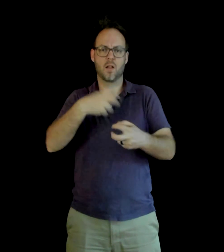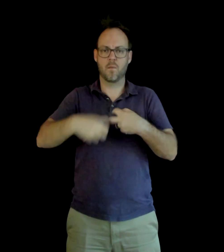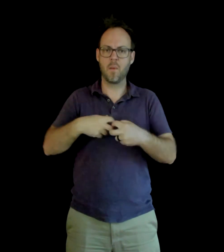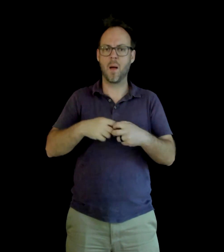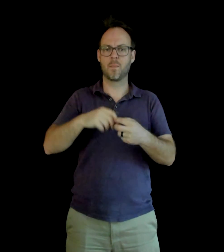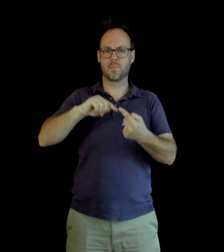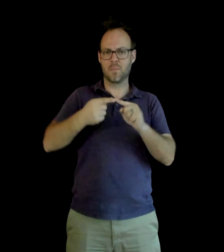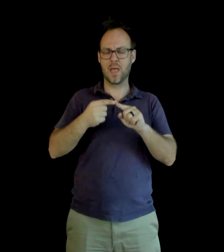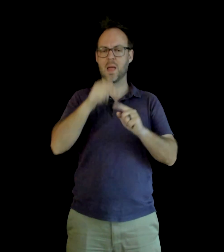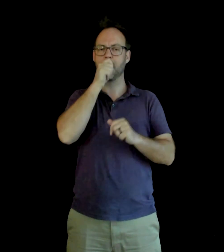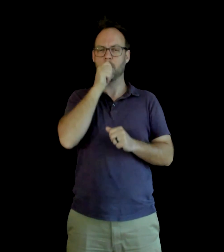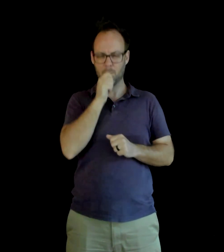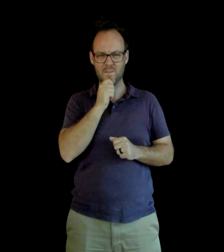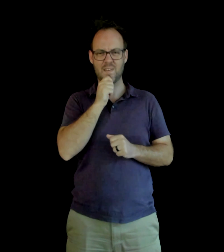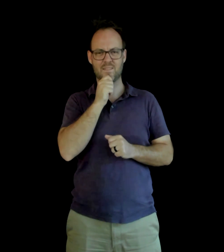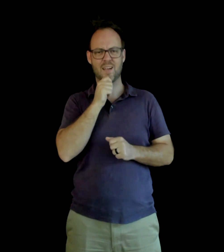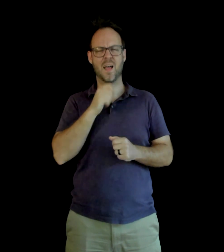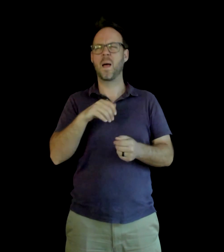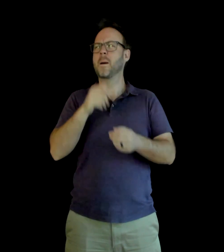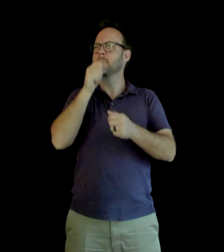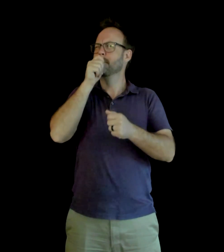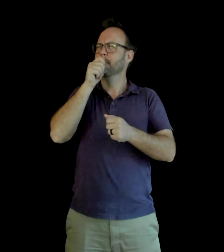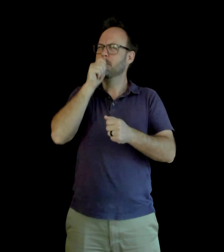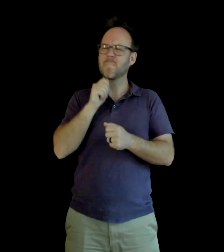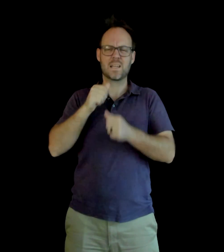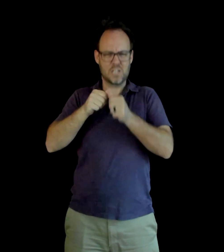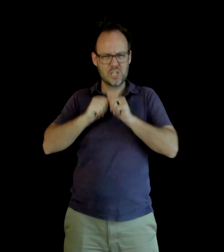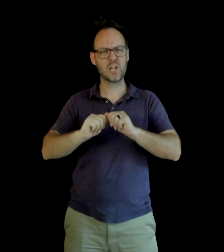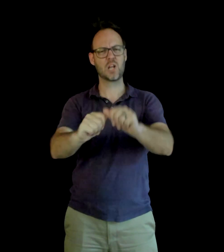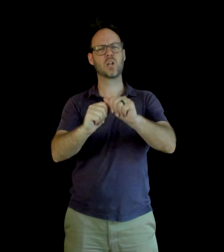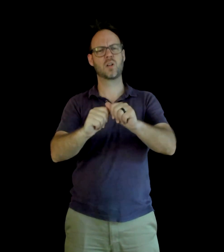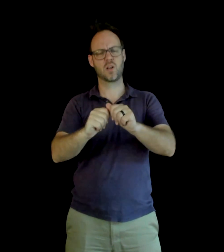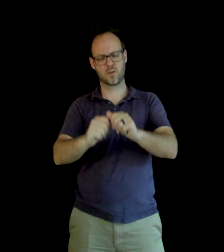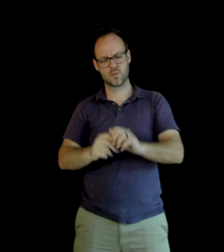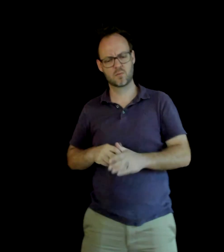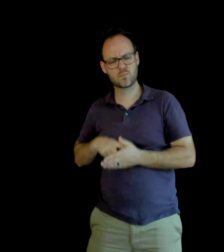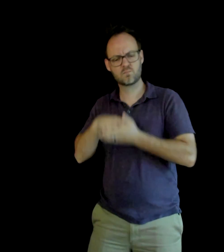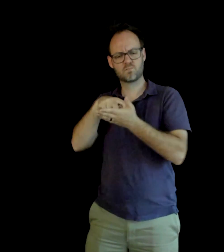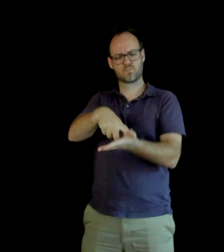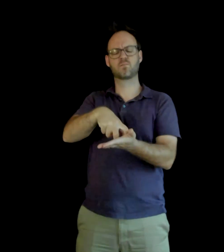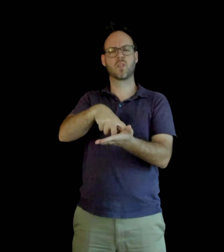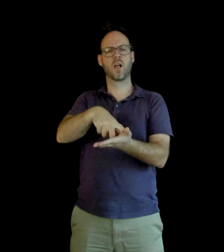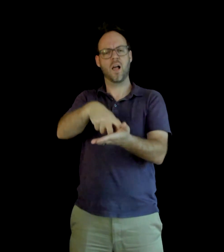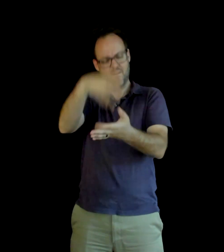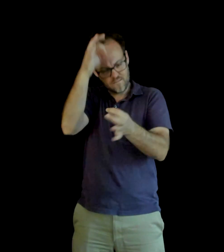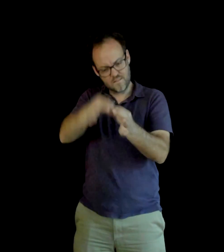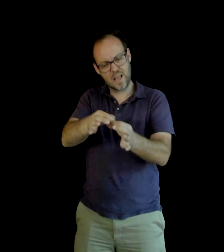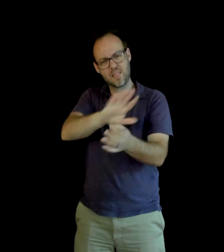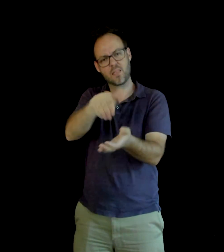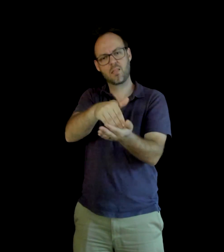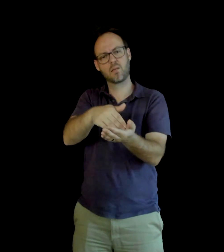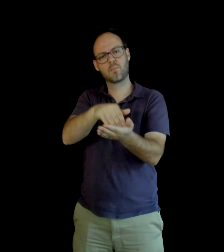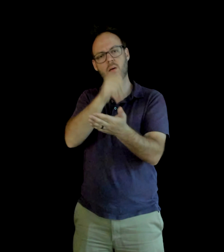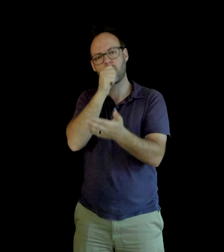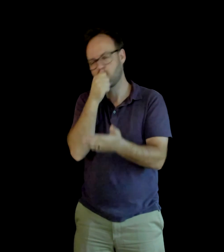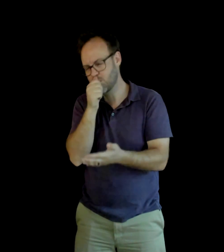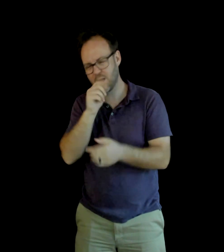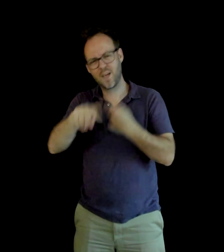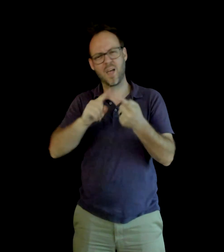suffering. Patient endurance is a posture of faith in the midst of suffering